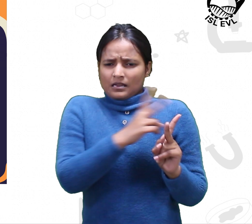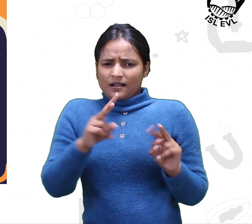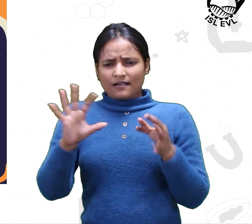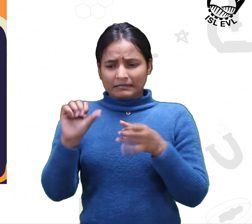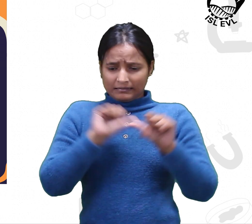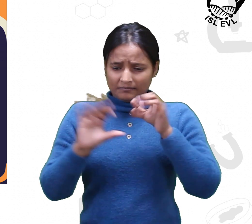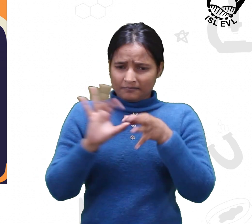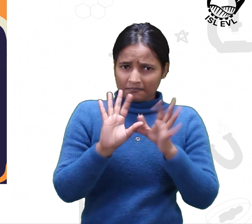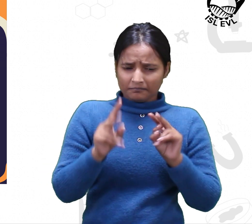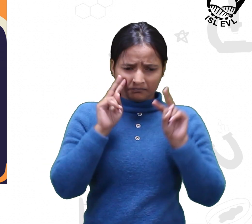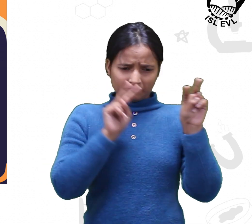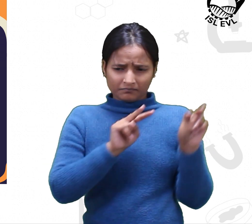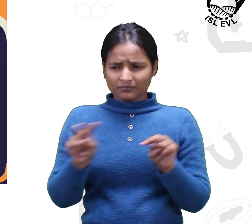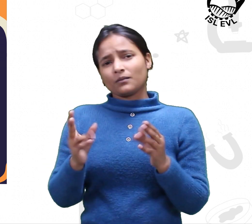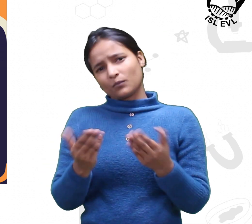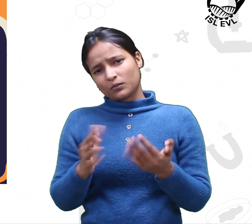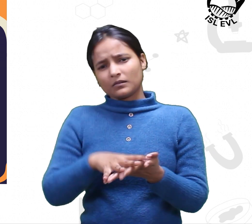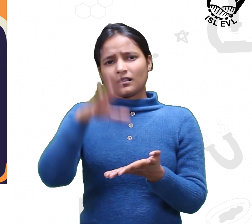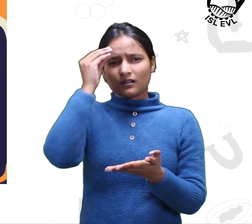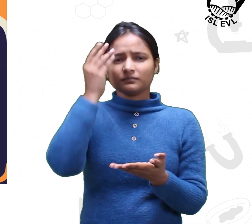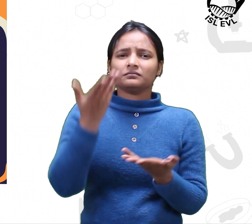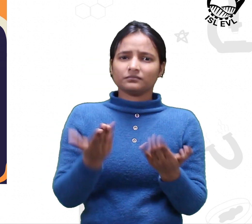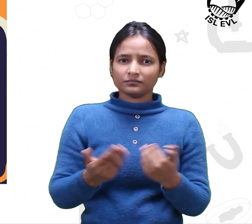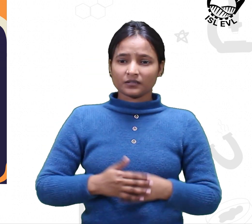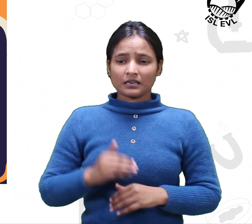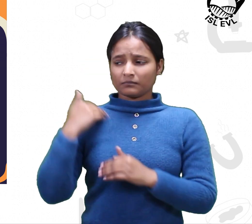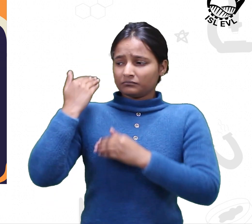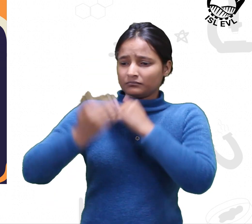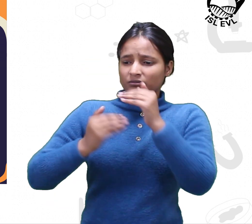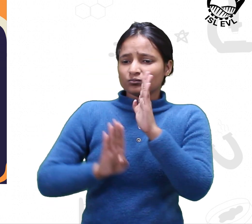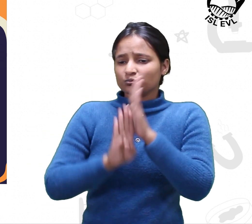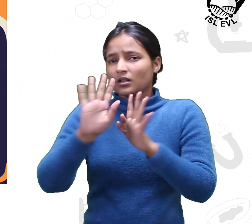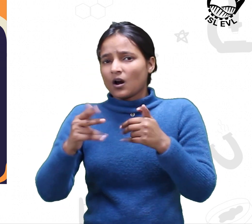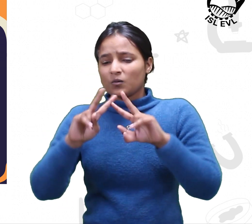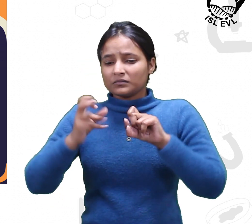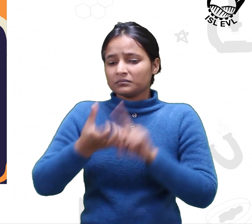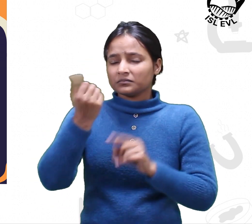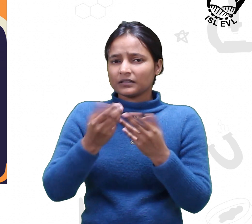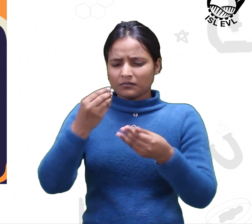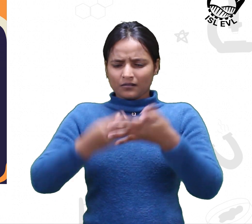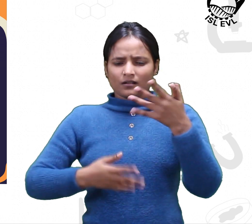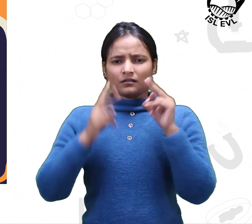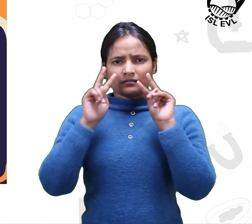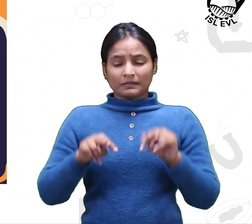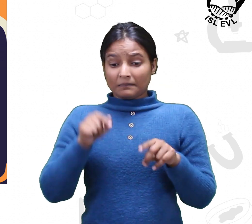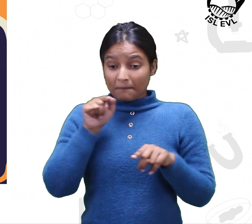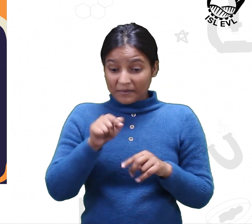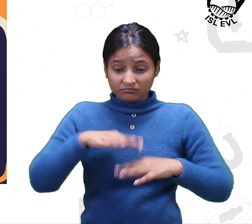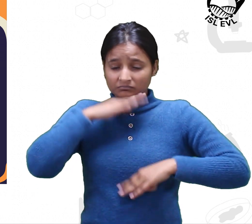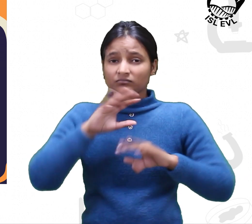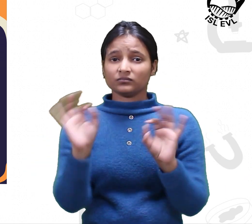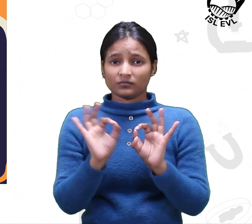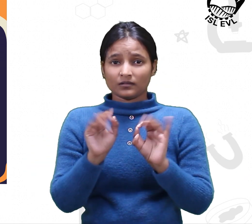that itself will tell you how this is being done and what progress are we making. Each and every word written in it is there because